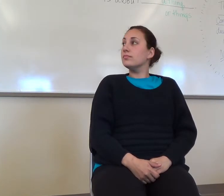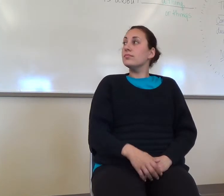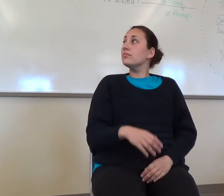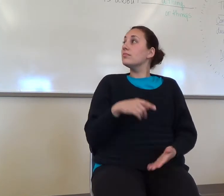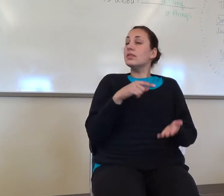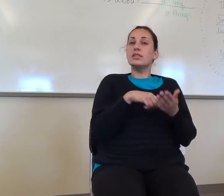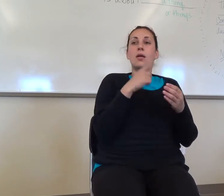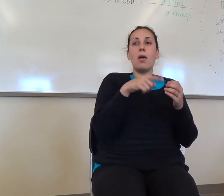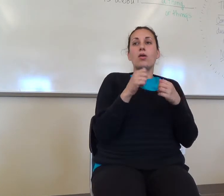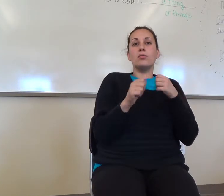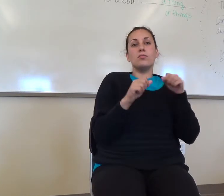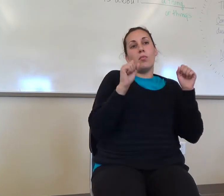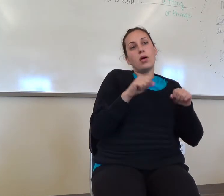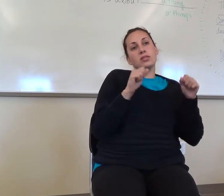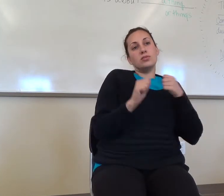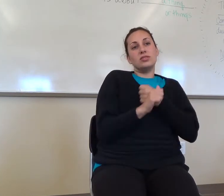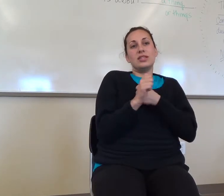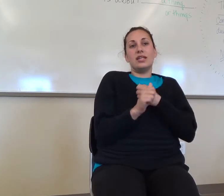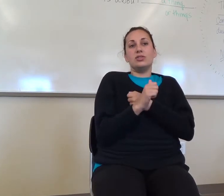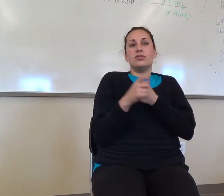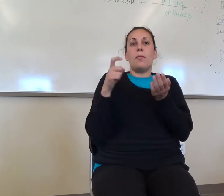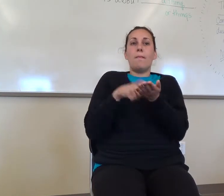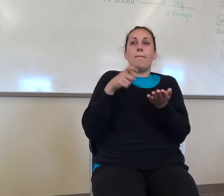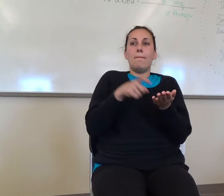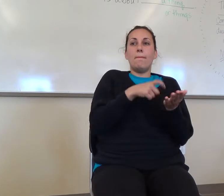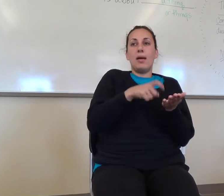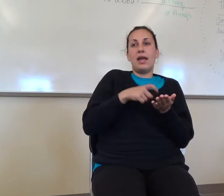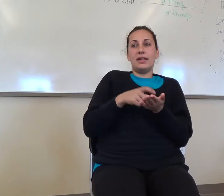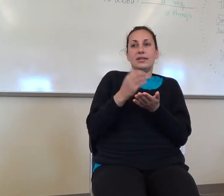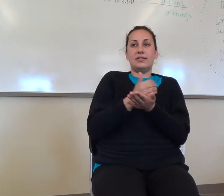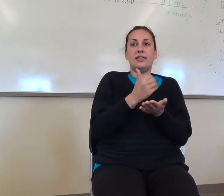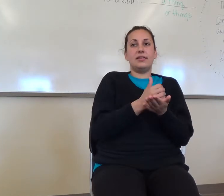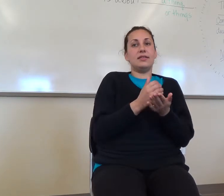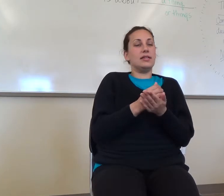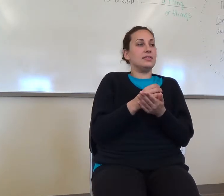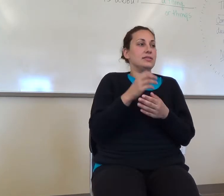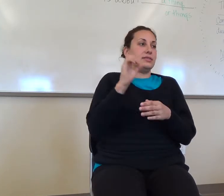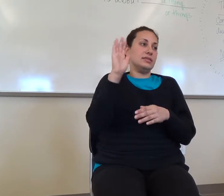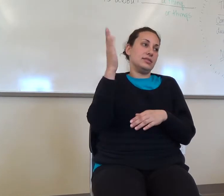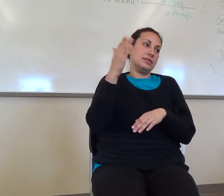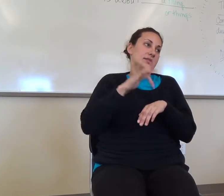potential danger of mining sapphire. Mining sapphires and its dangers.